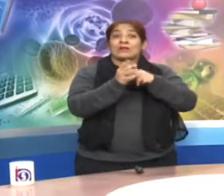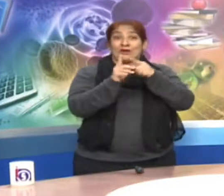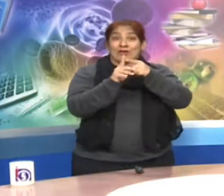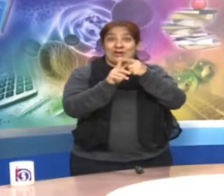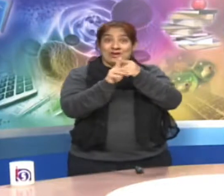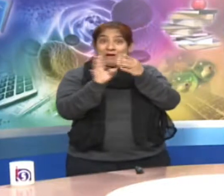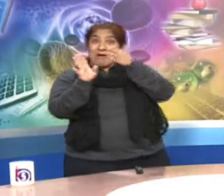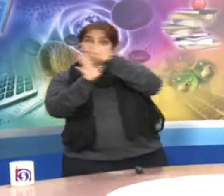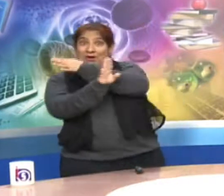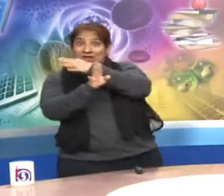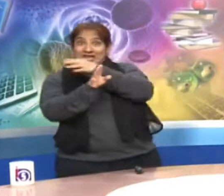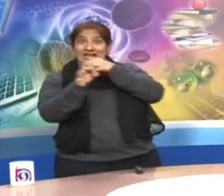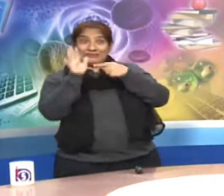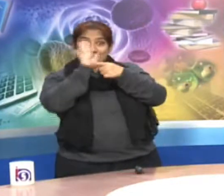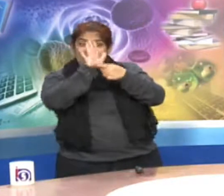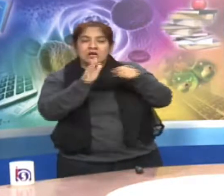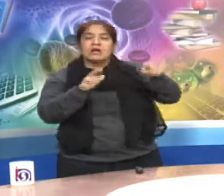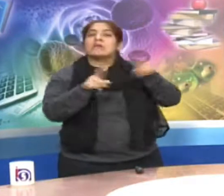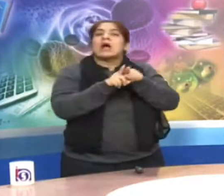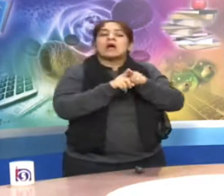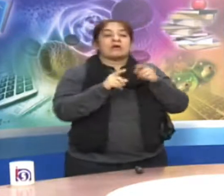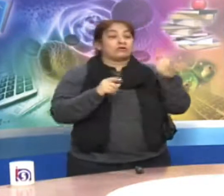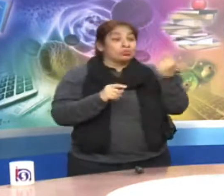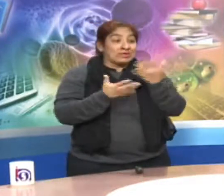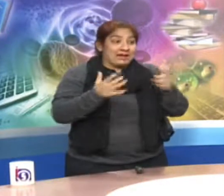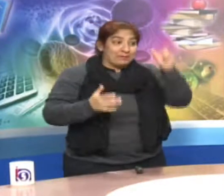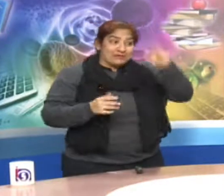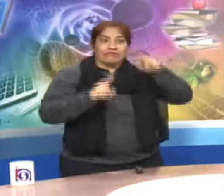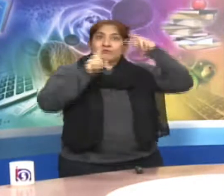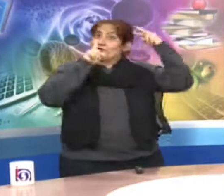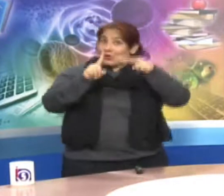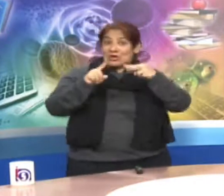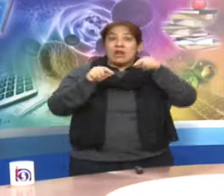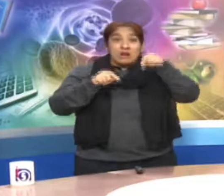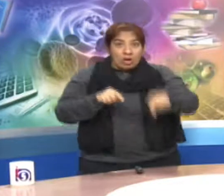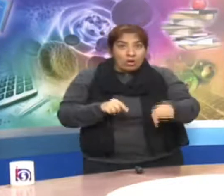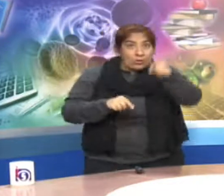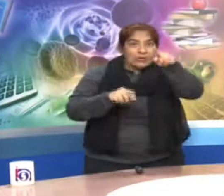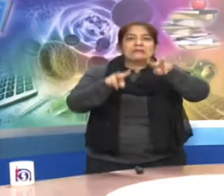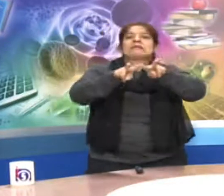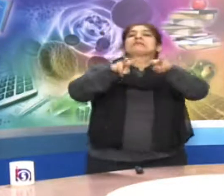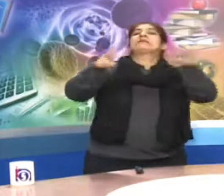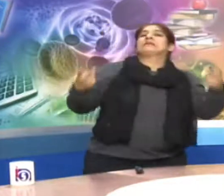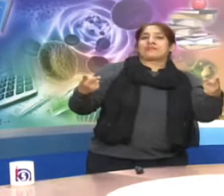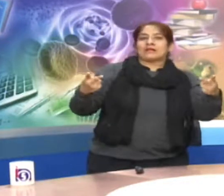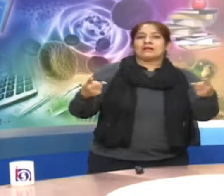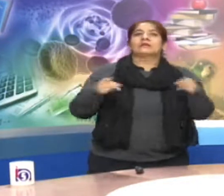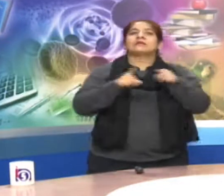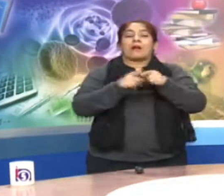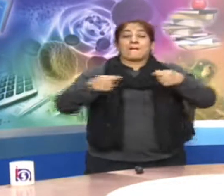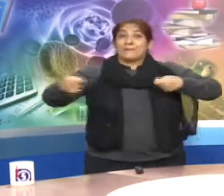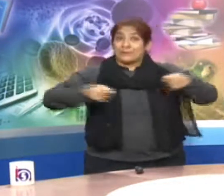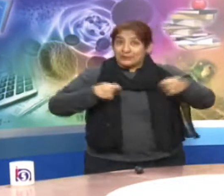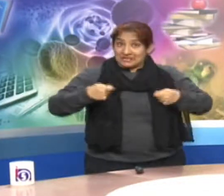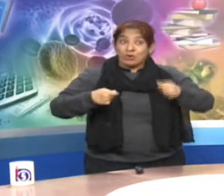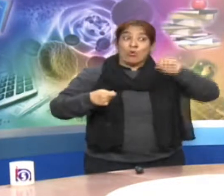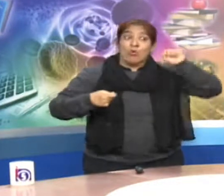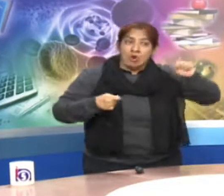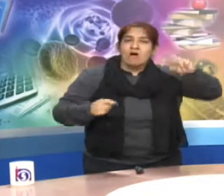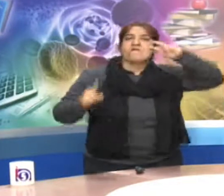And what is it from the point of business? So we see that it is totally different